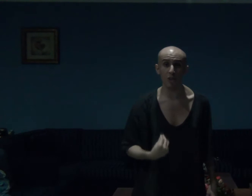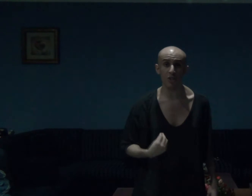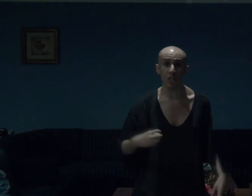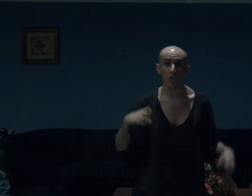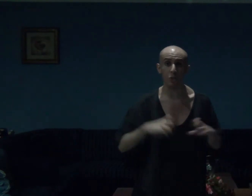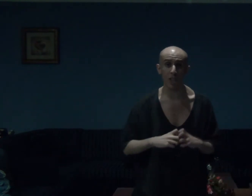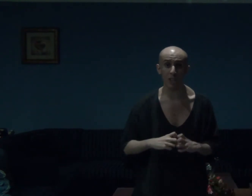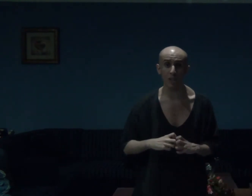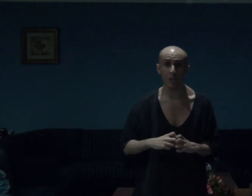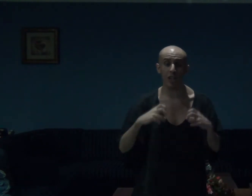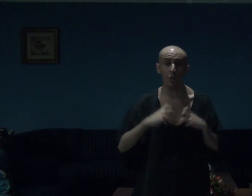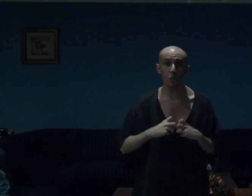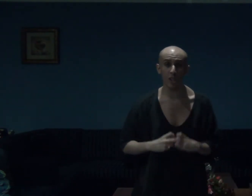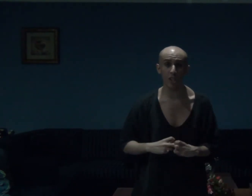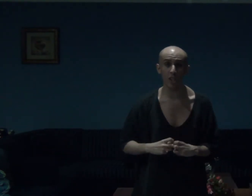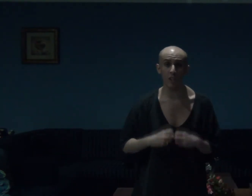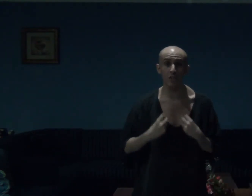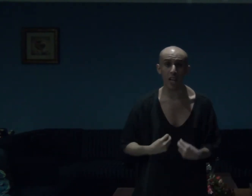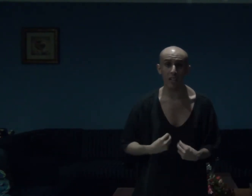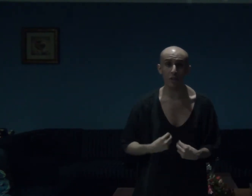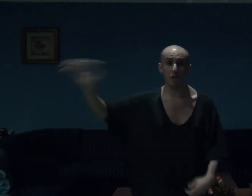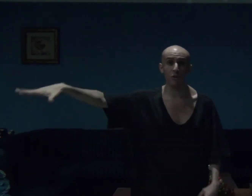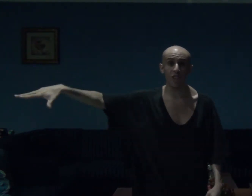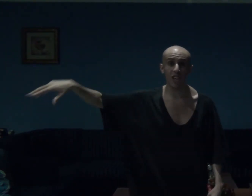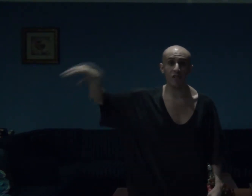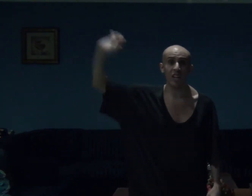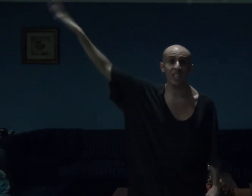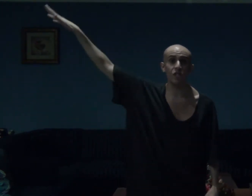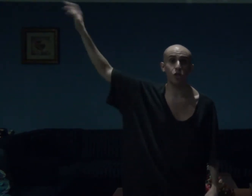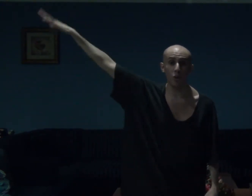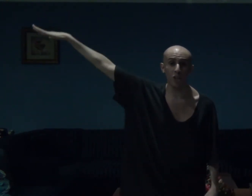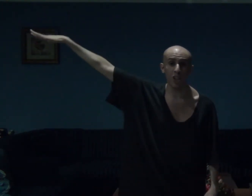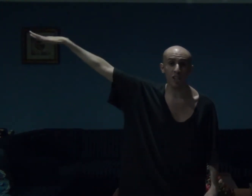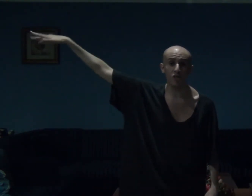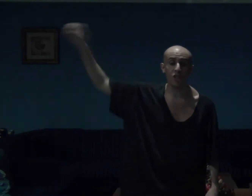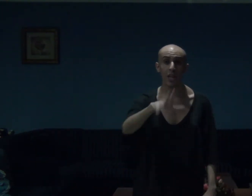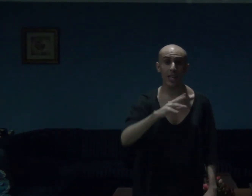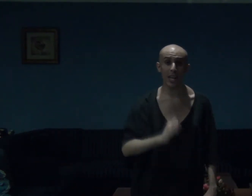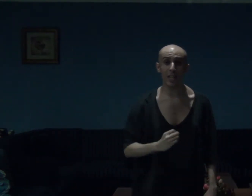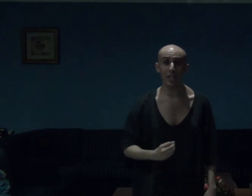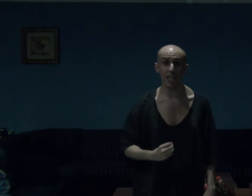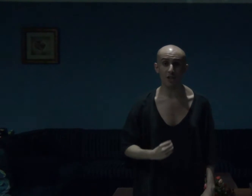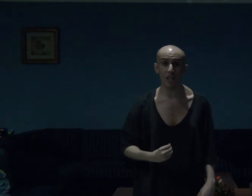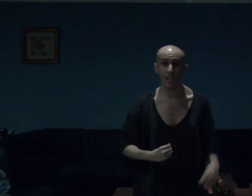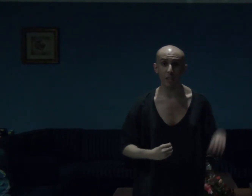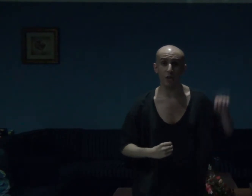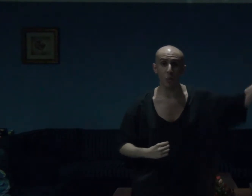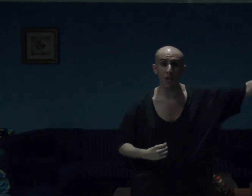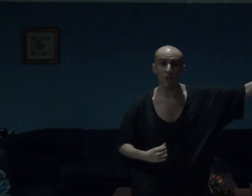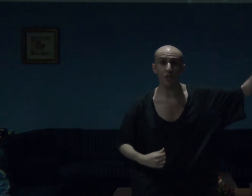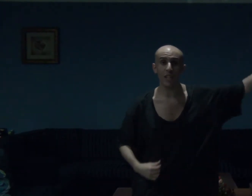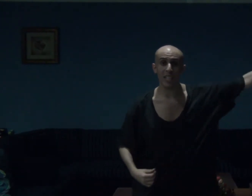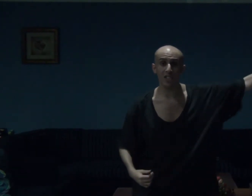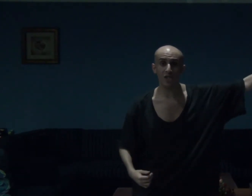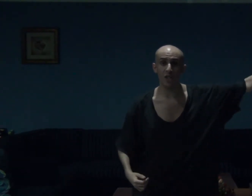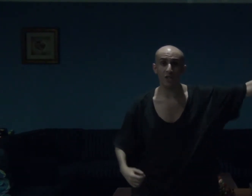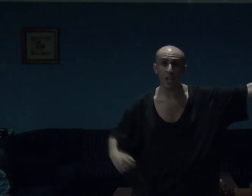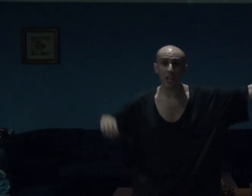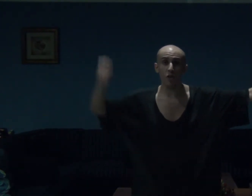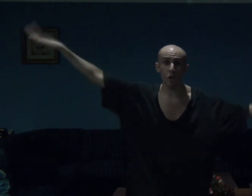community together can work hard and survive against all odds. They can, guys and gals, whether against the dead